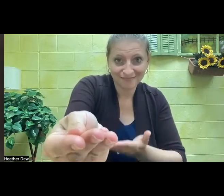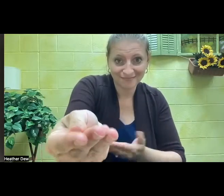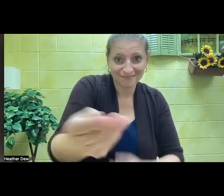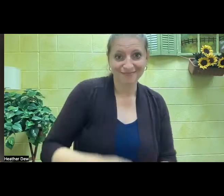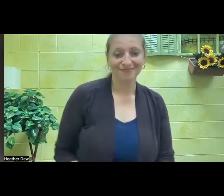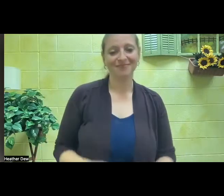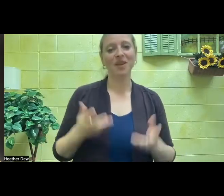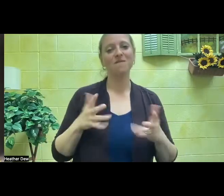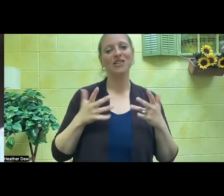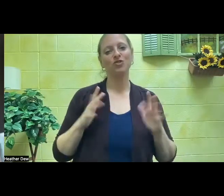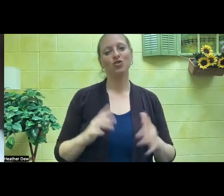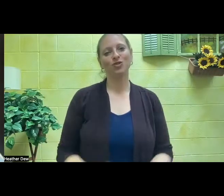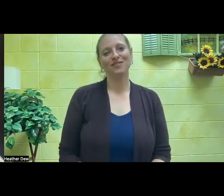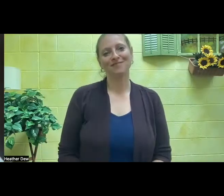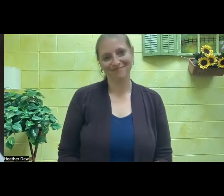the end.